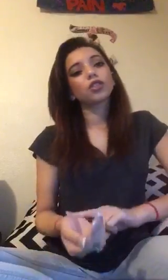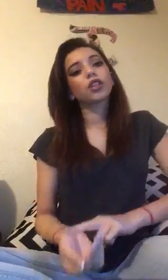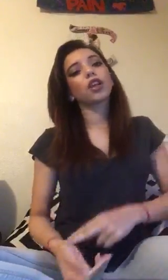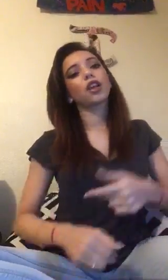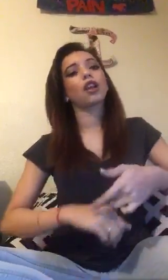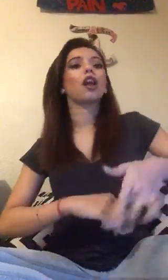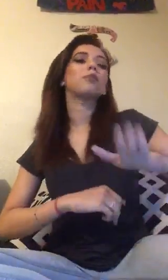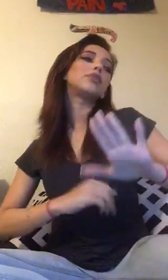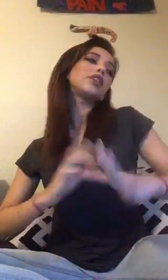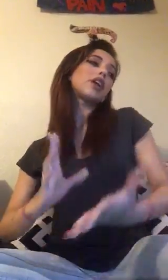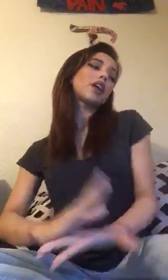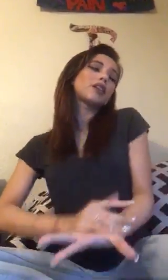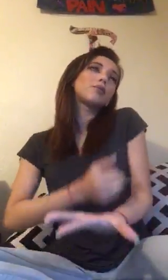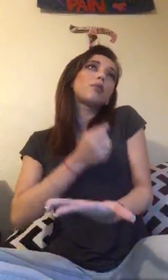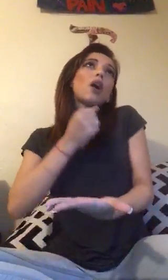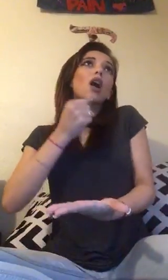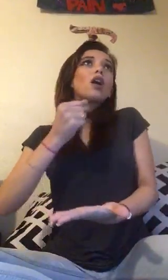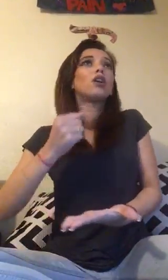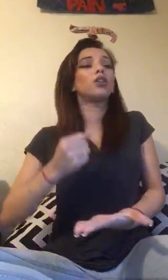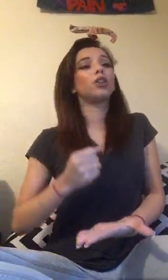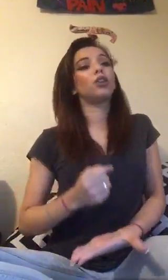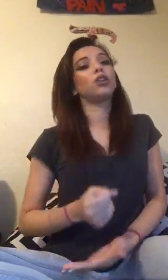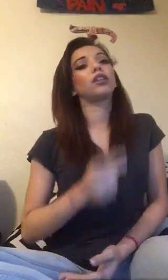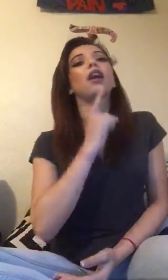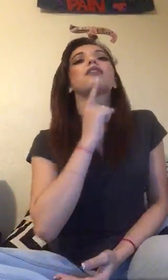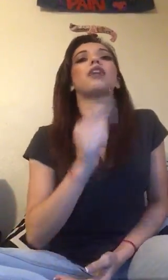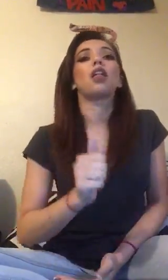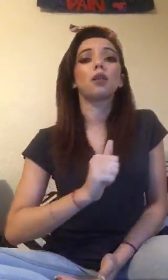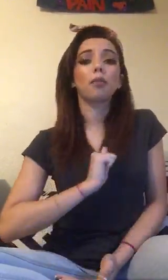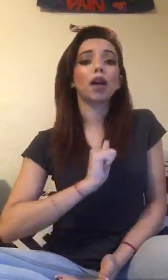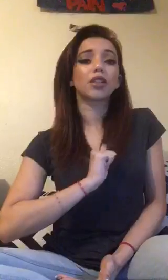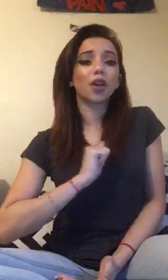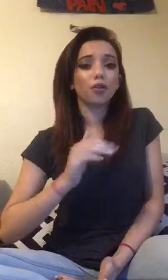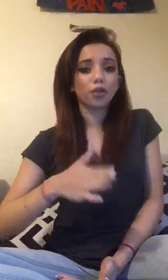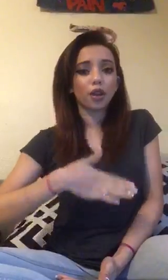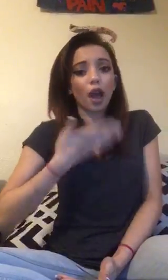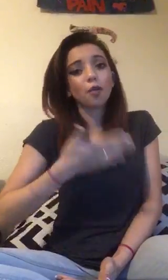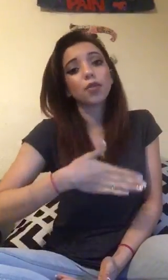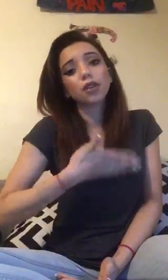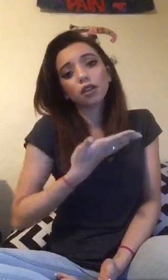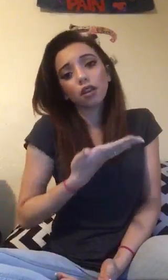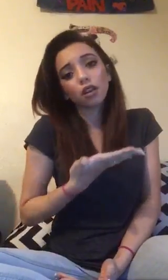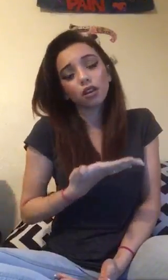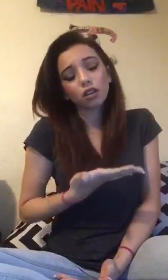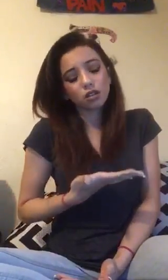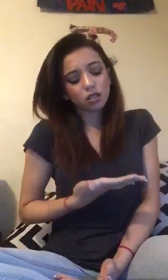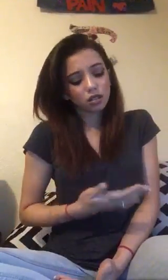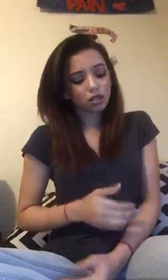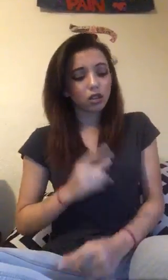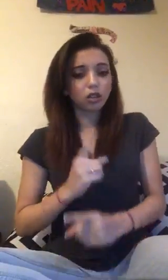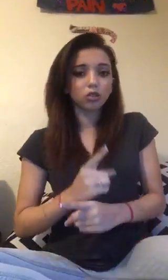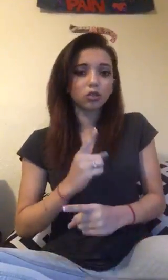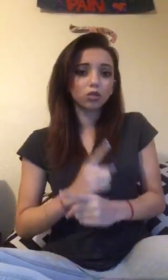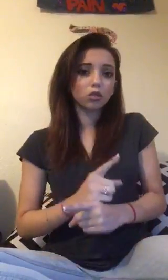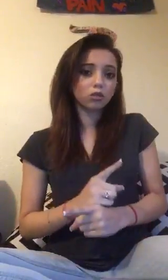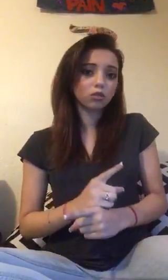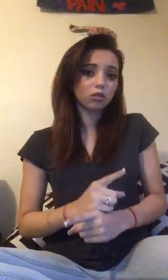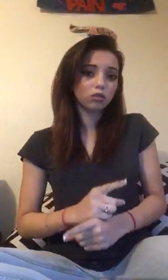Nursing an empty bottle and telling myself you're happier, aren't you?